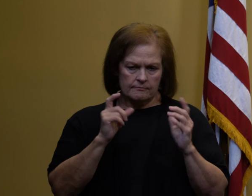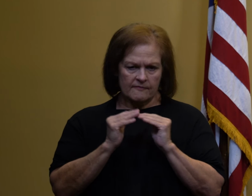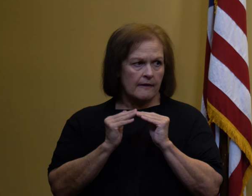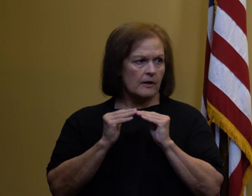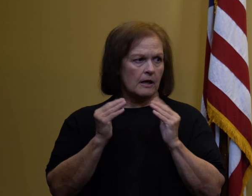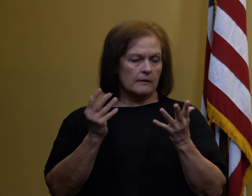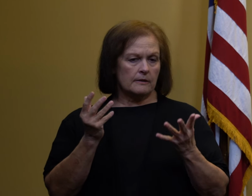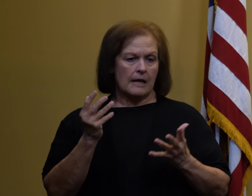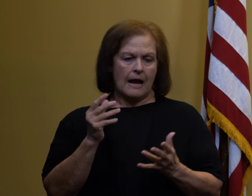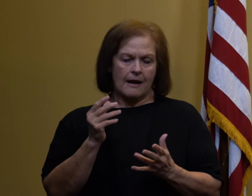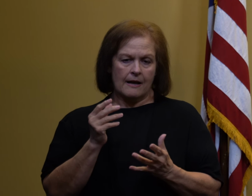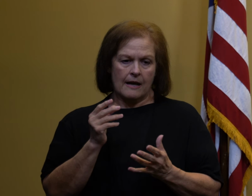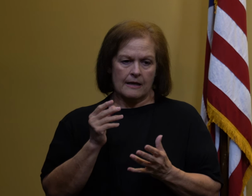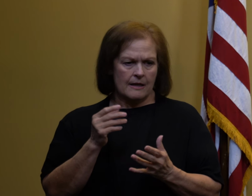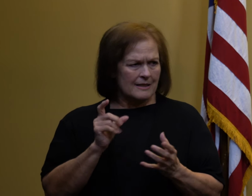and just